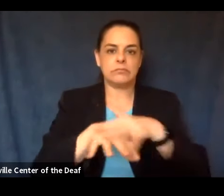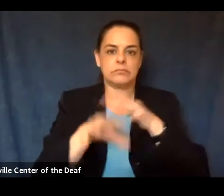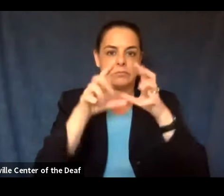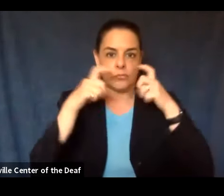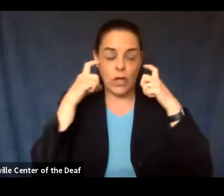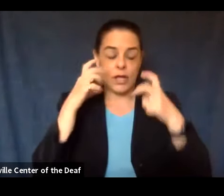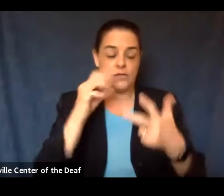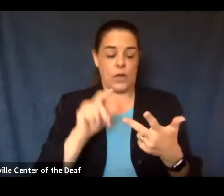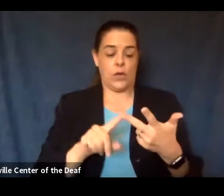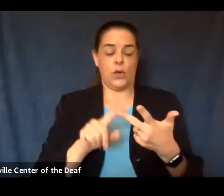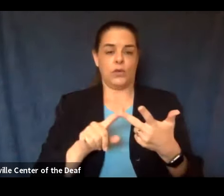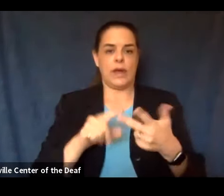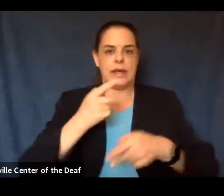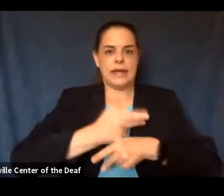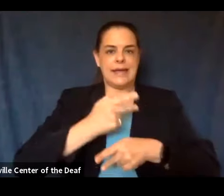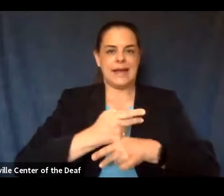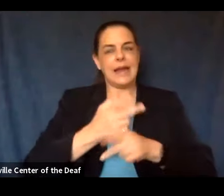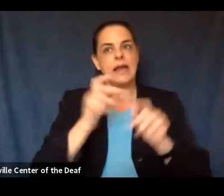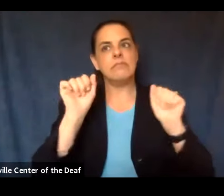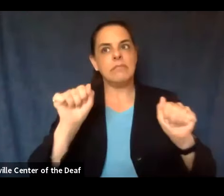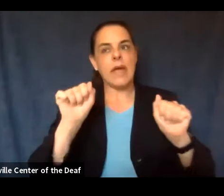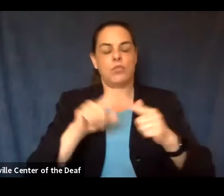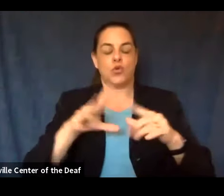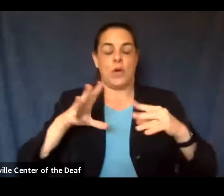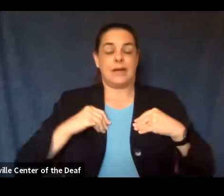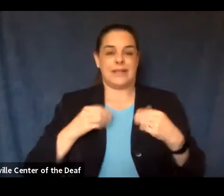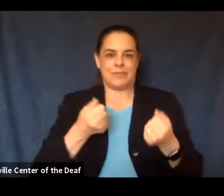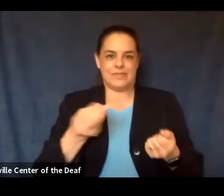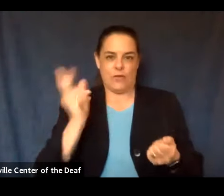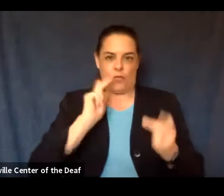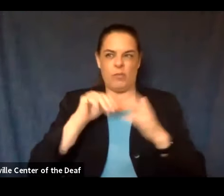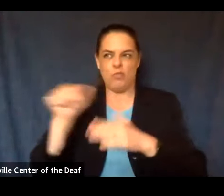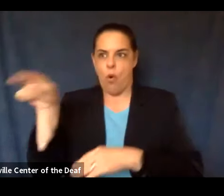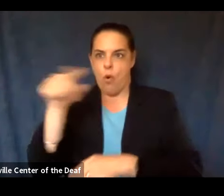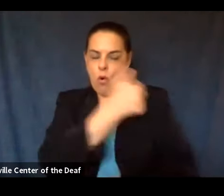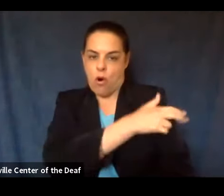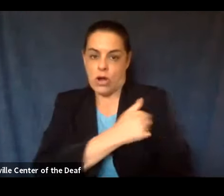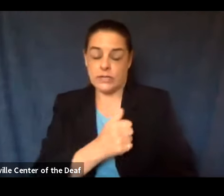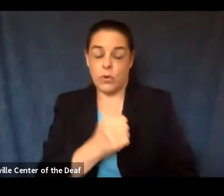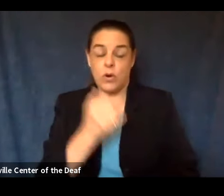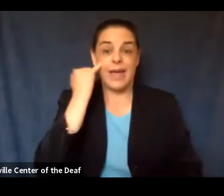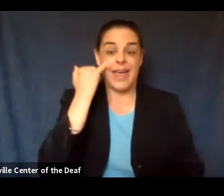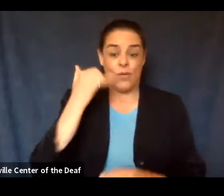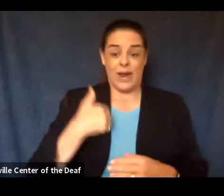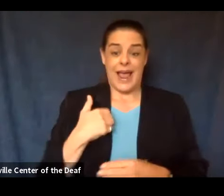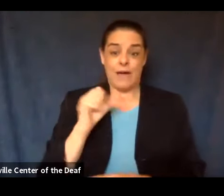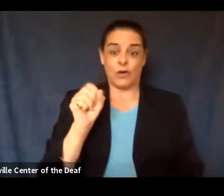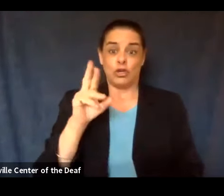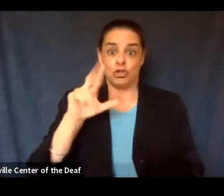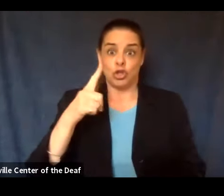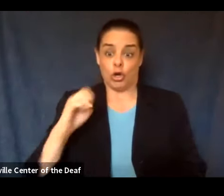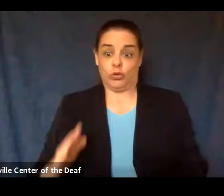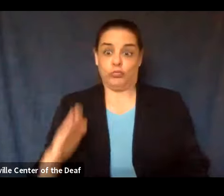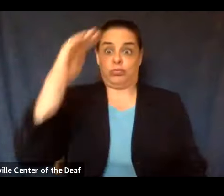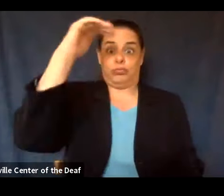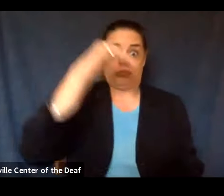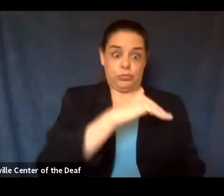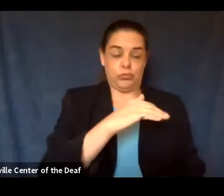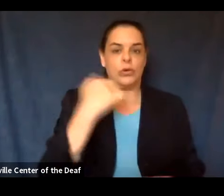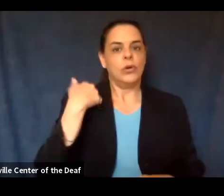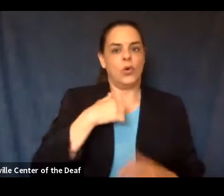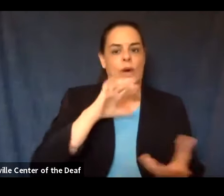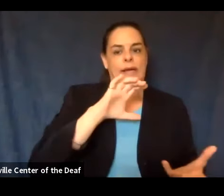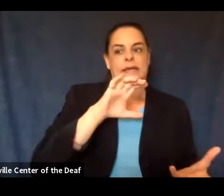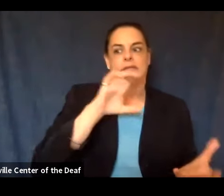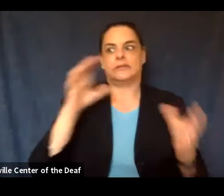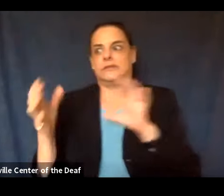maintain capacity, and in the event we were to see a surge, and to pivot quickly if we saw numbers increase in our